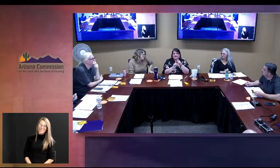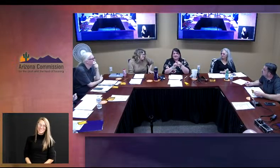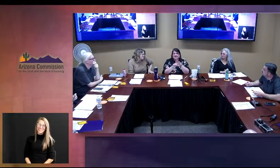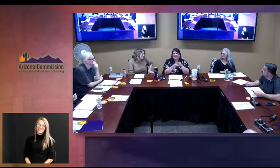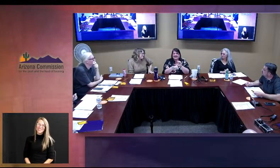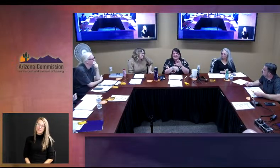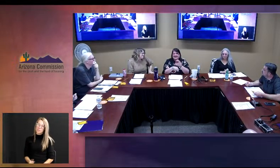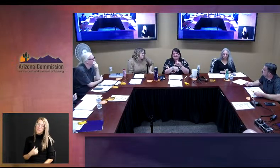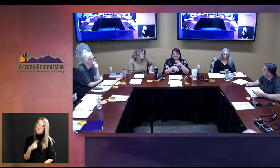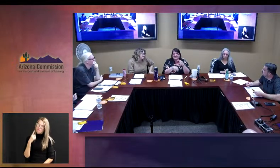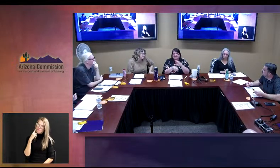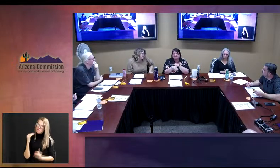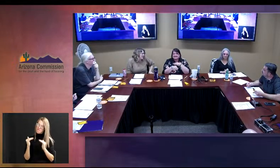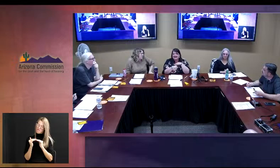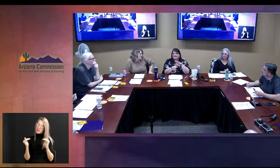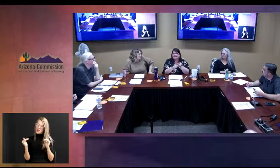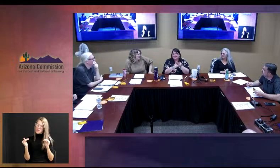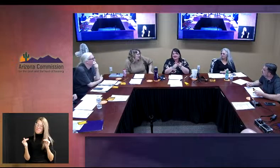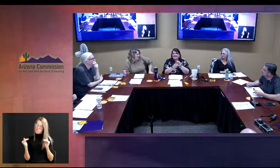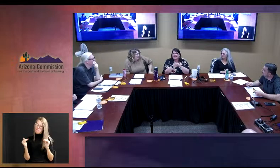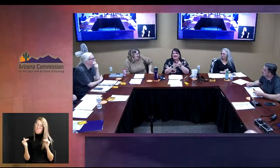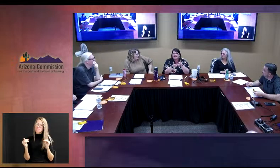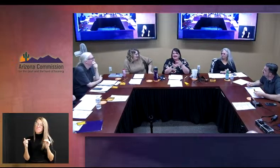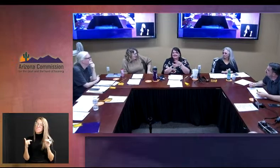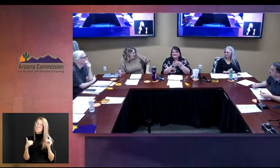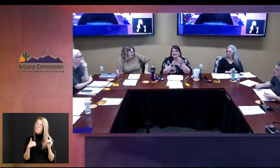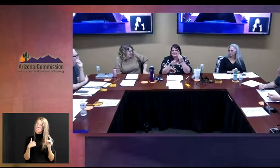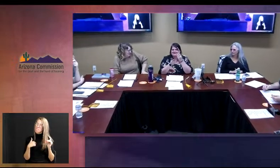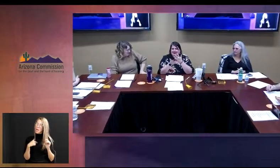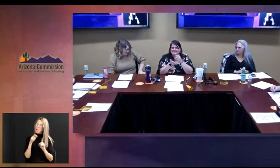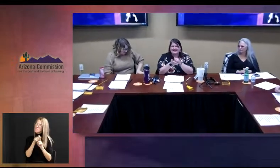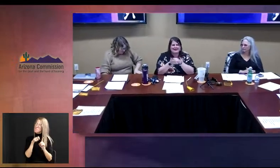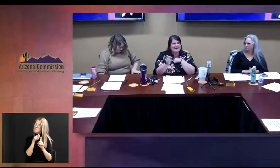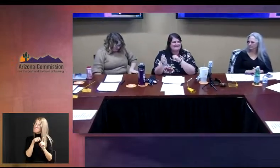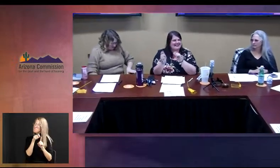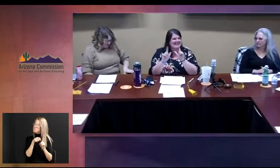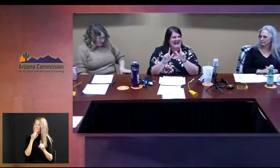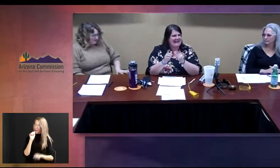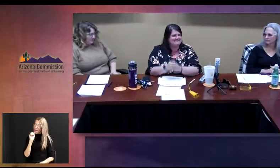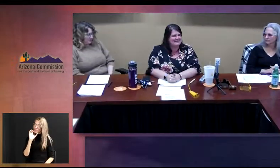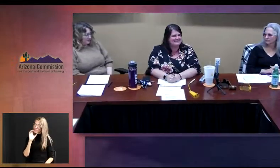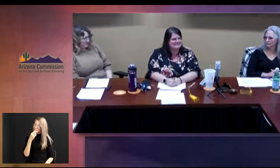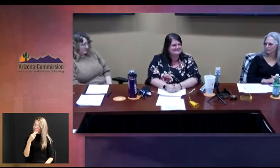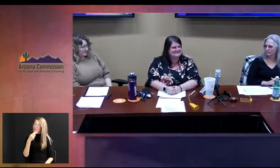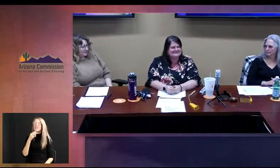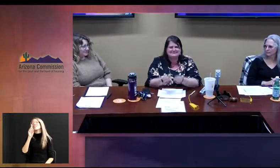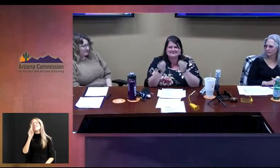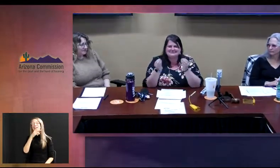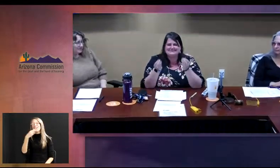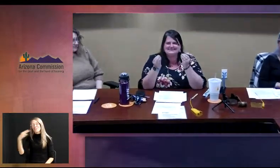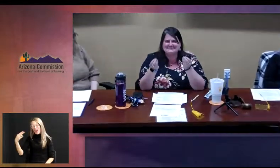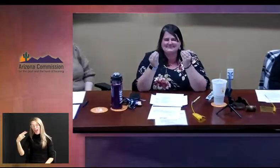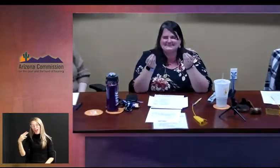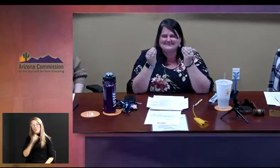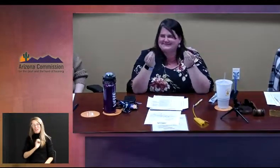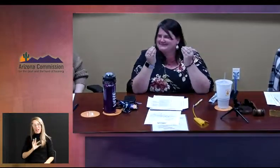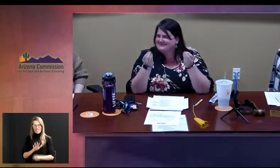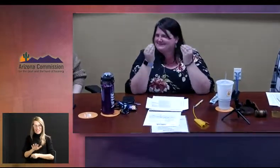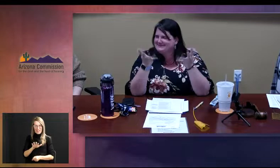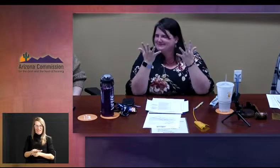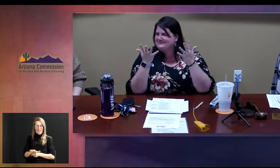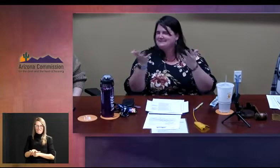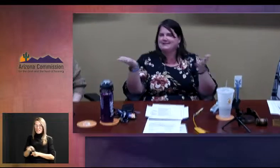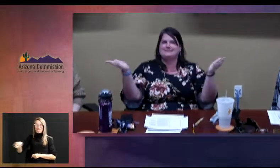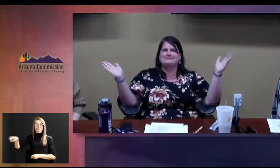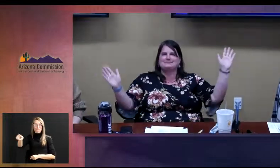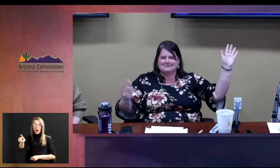I think it's fair to say that I pick on ACDHH staff enough, and they failed to let me know that we're back and